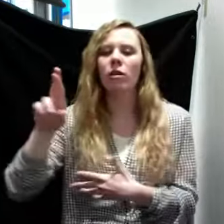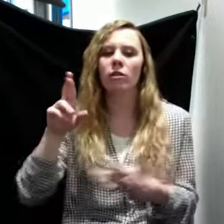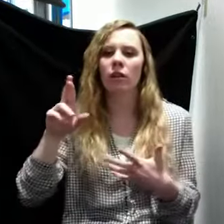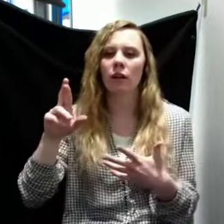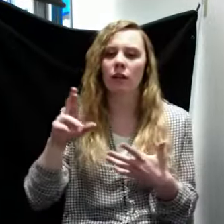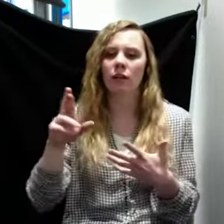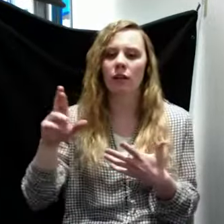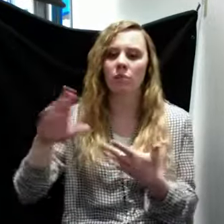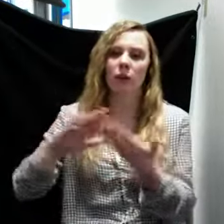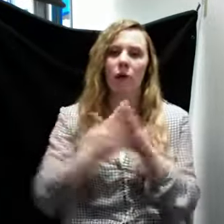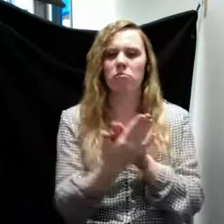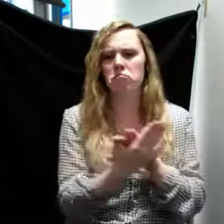water.